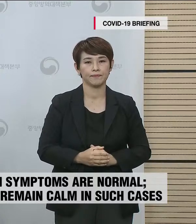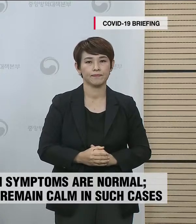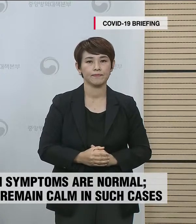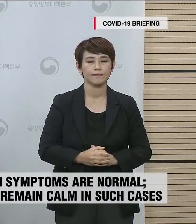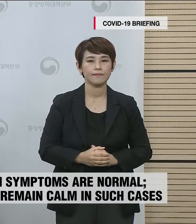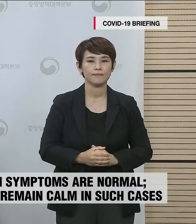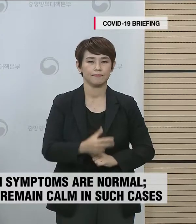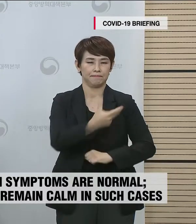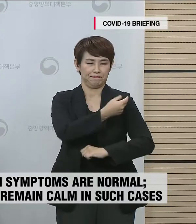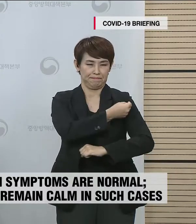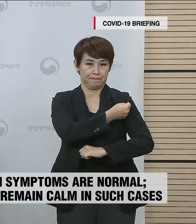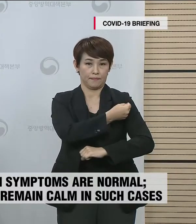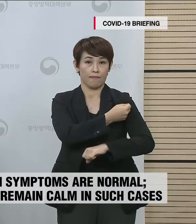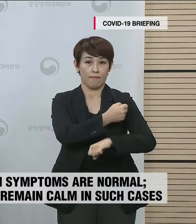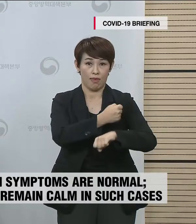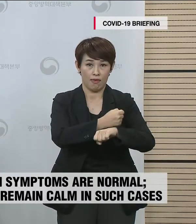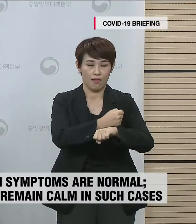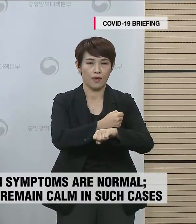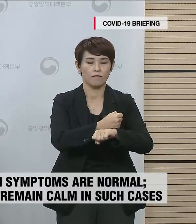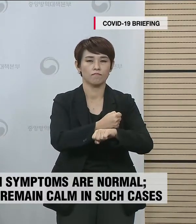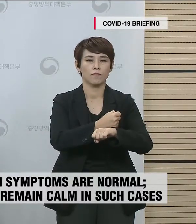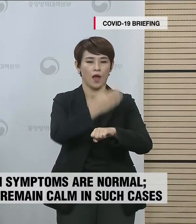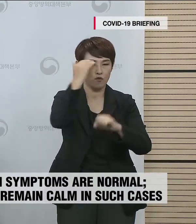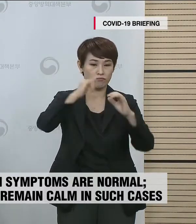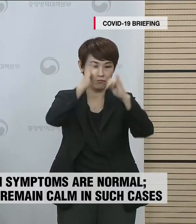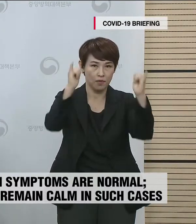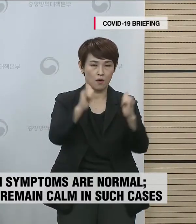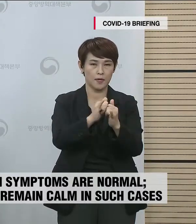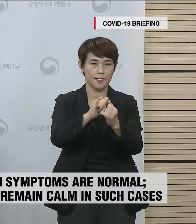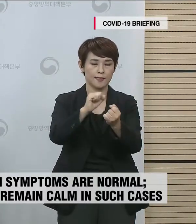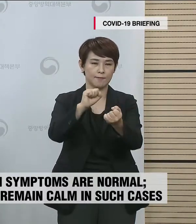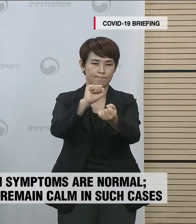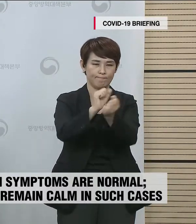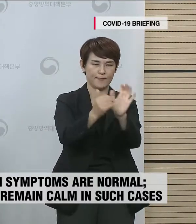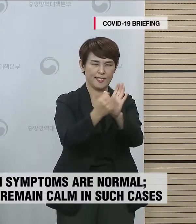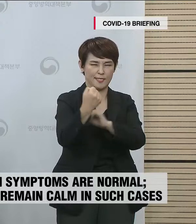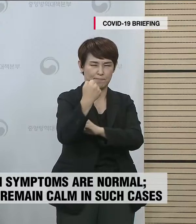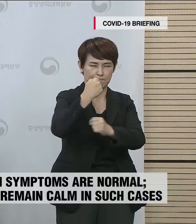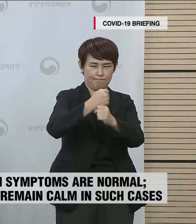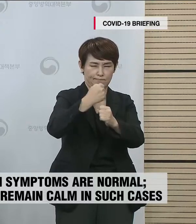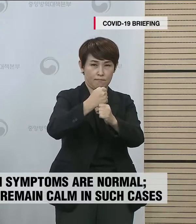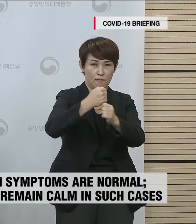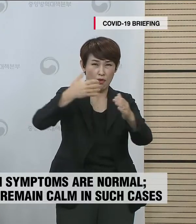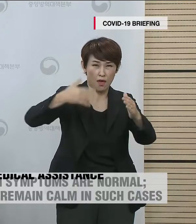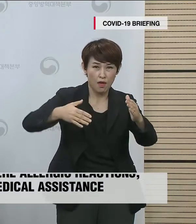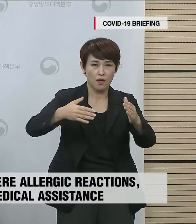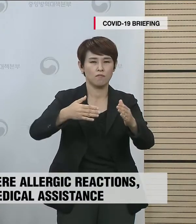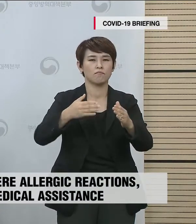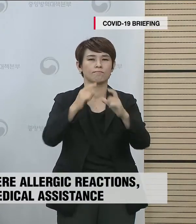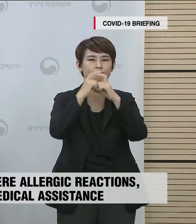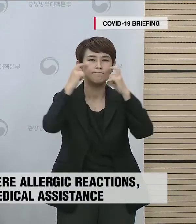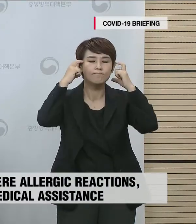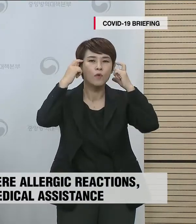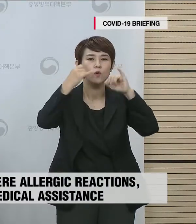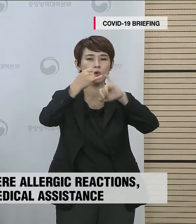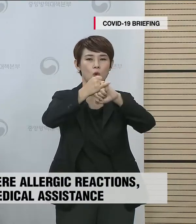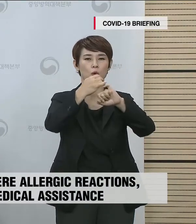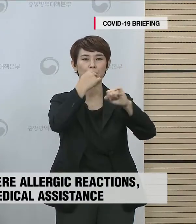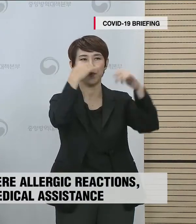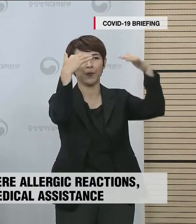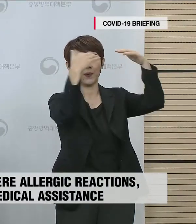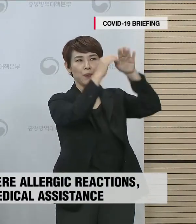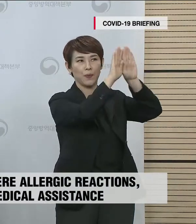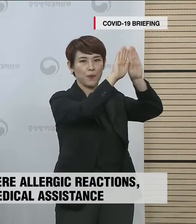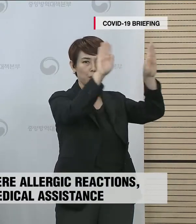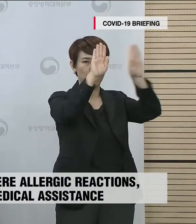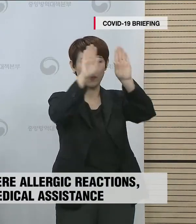praised by our experts panels. And to this end, we need to reach and herd immunity through the